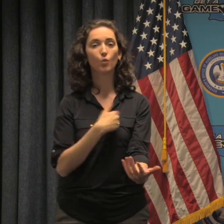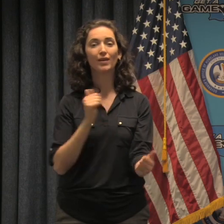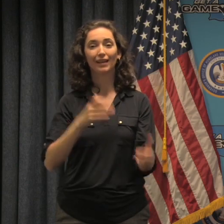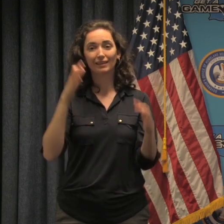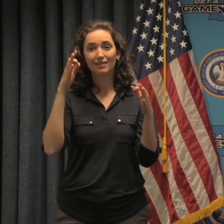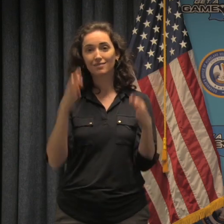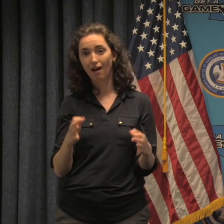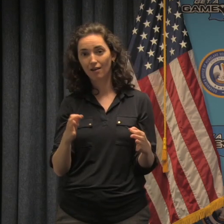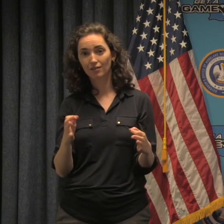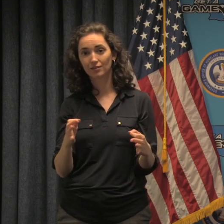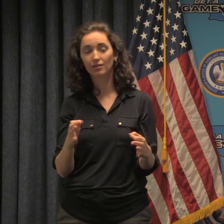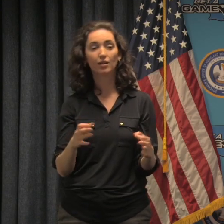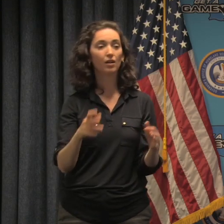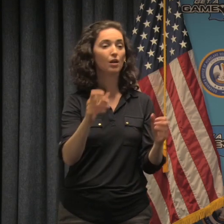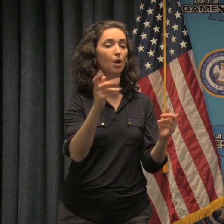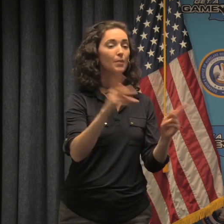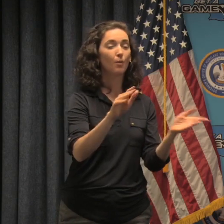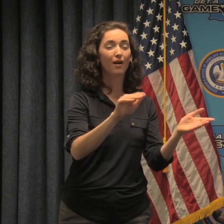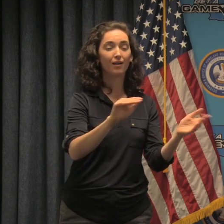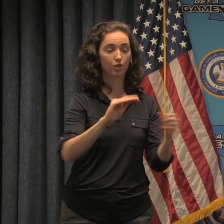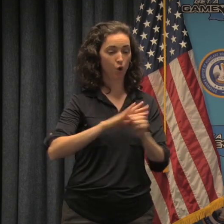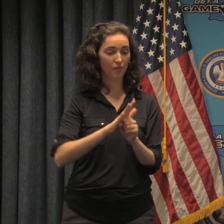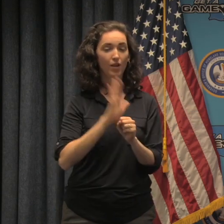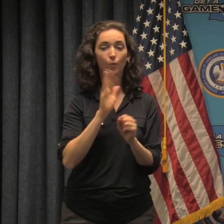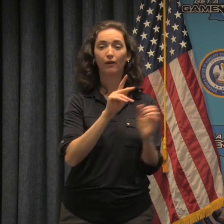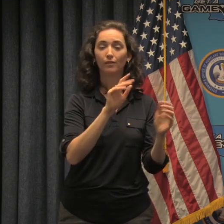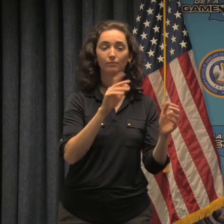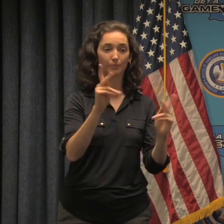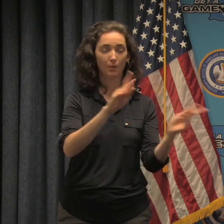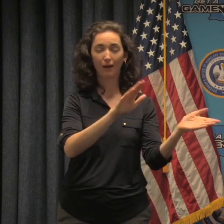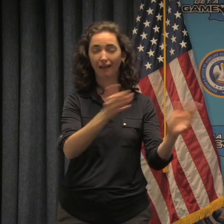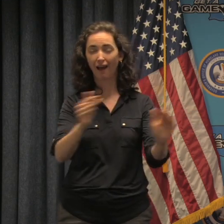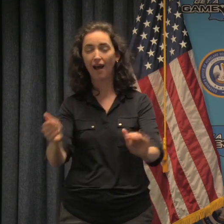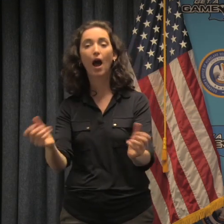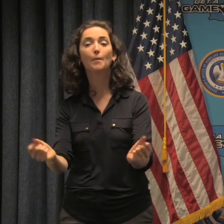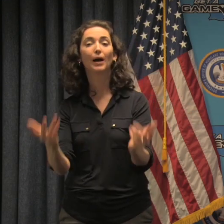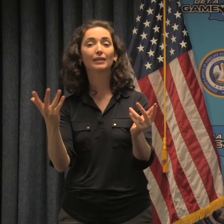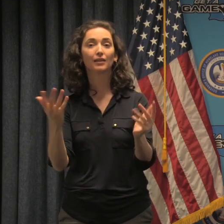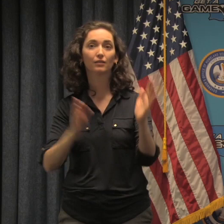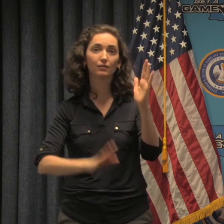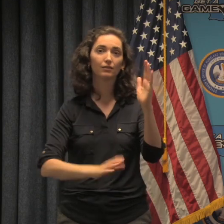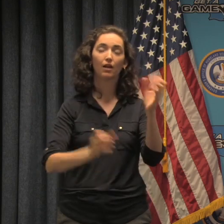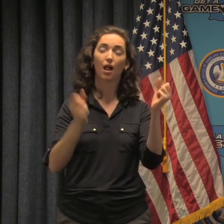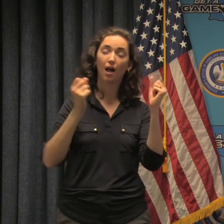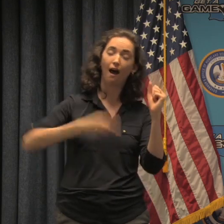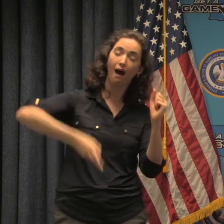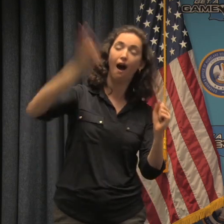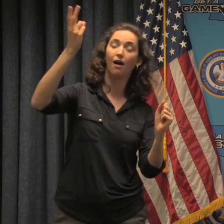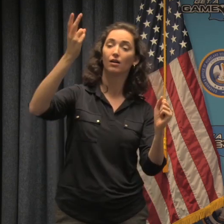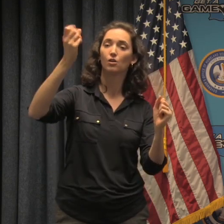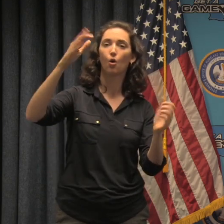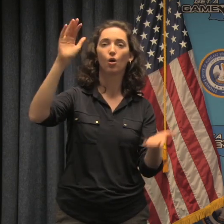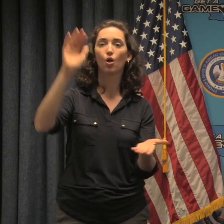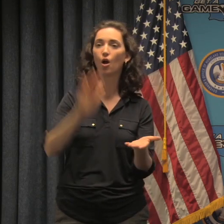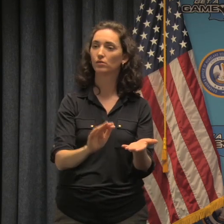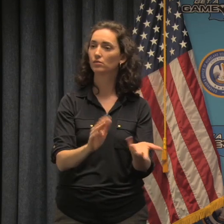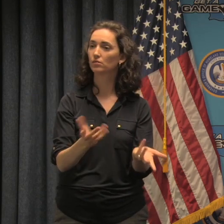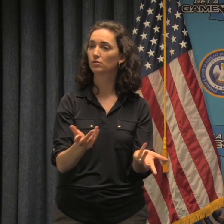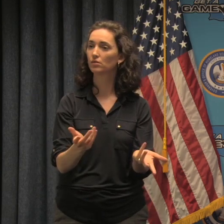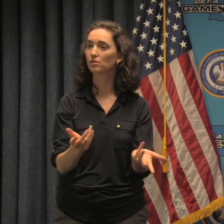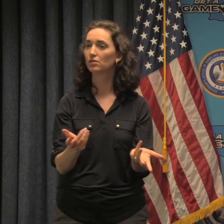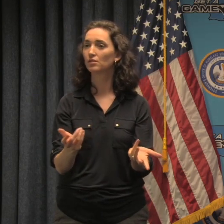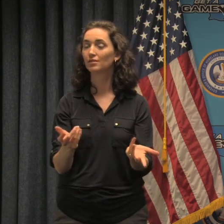fewer people will die from COVID-19. It is just that simple. And I know people